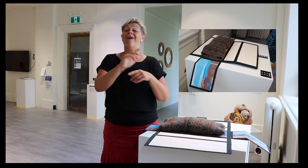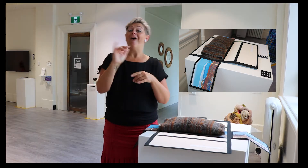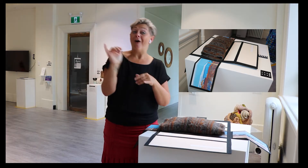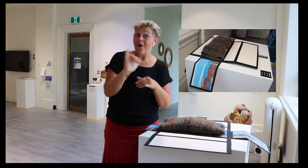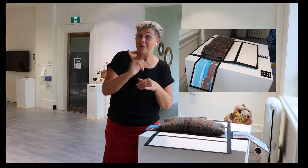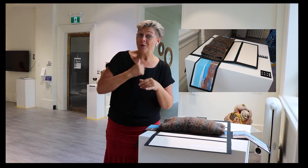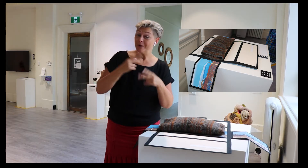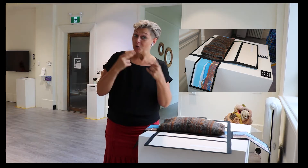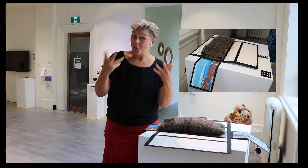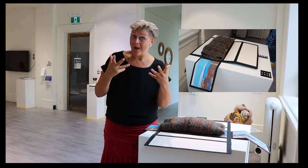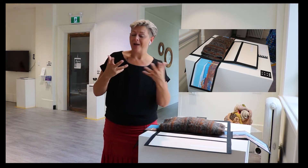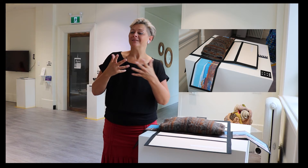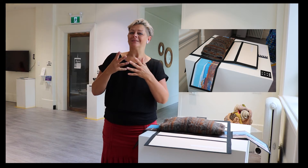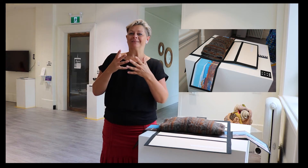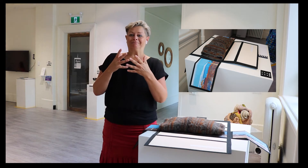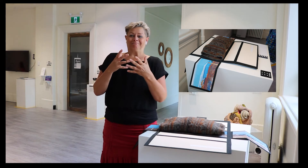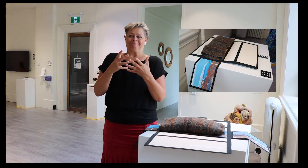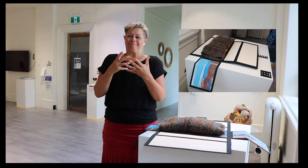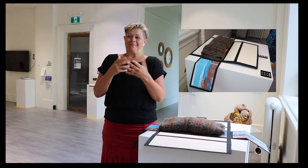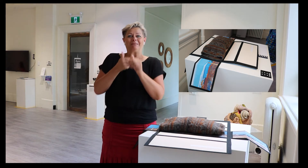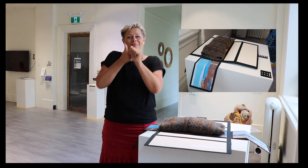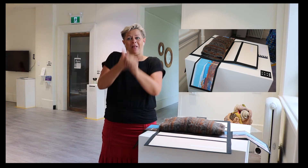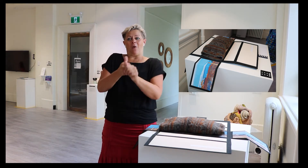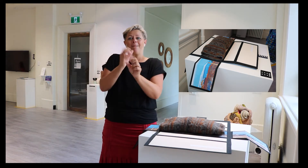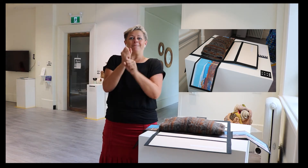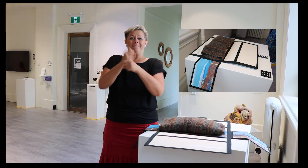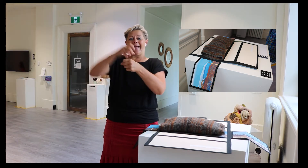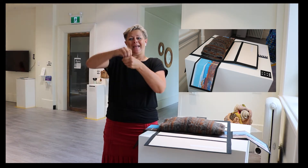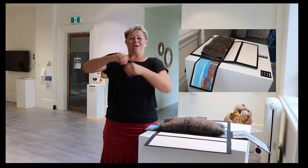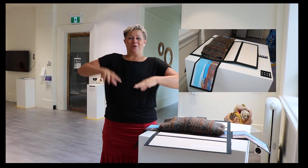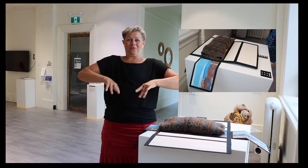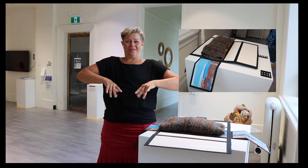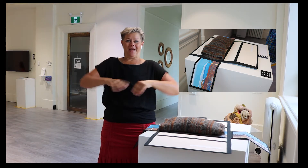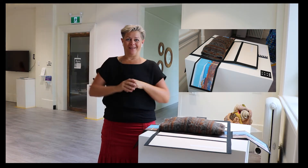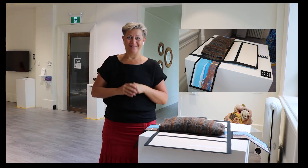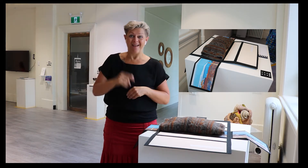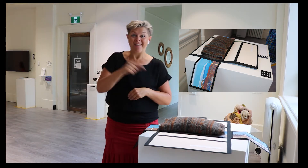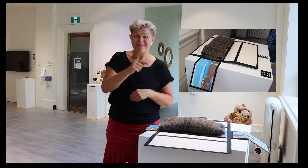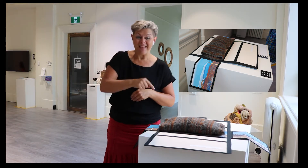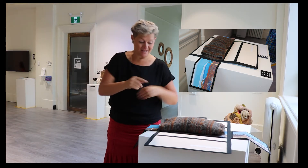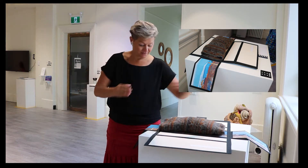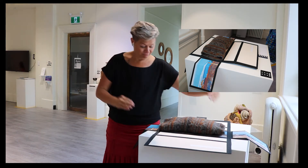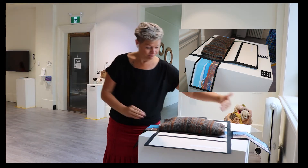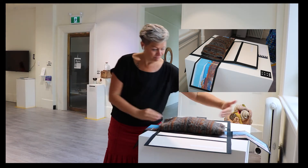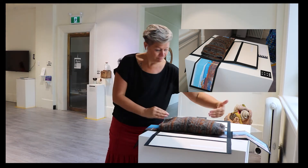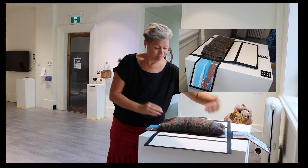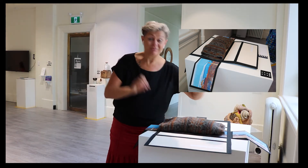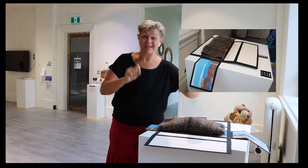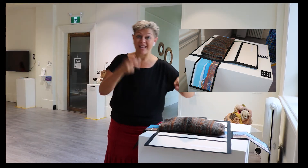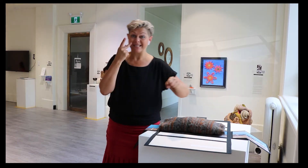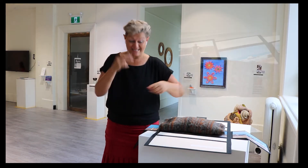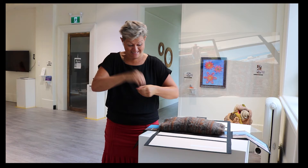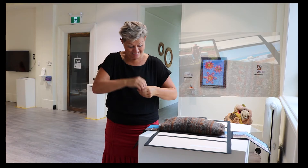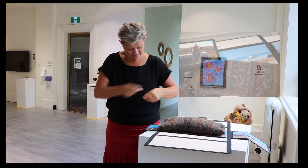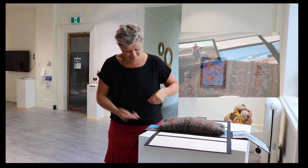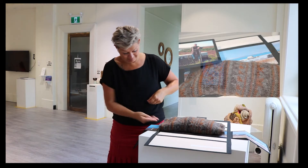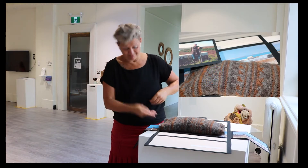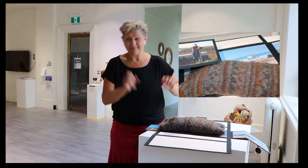mending made while in Newfoundland. These are a series of padded circles inside one end of the muff near the rim. The wooden